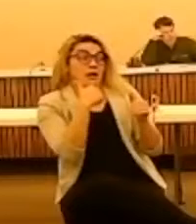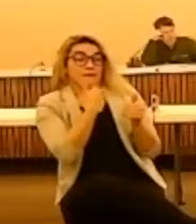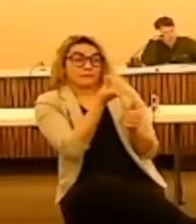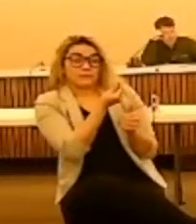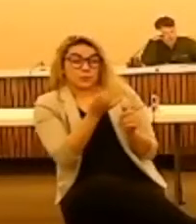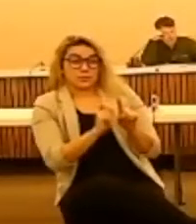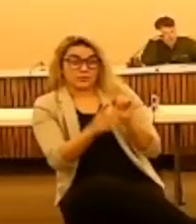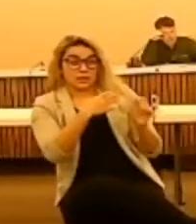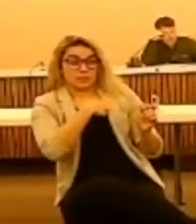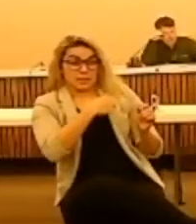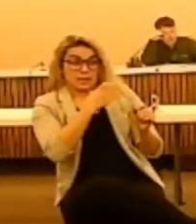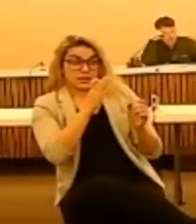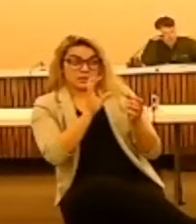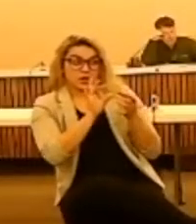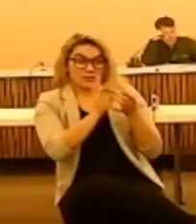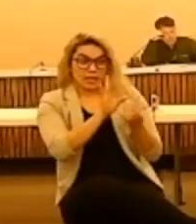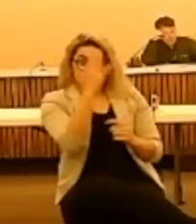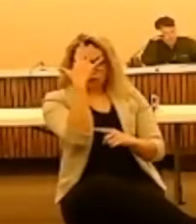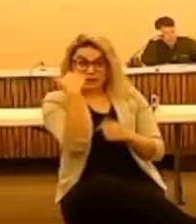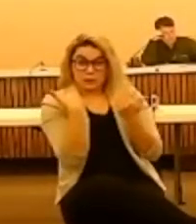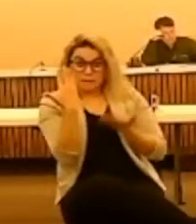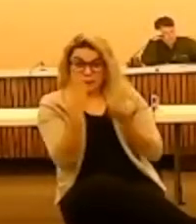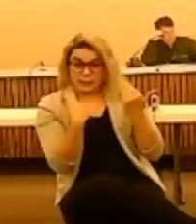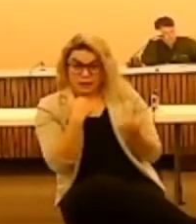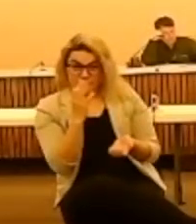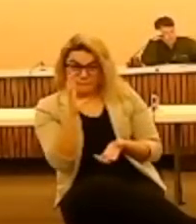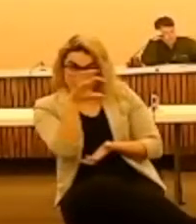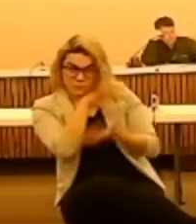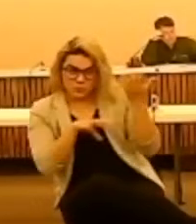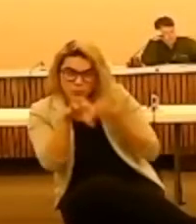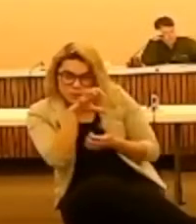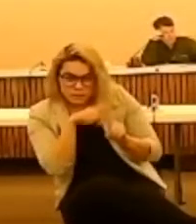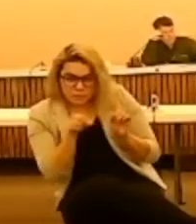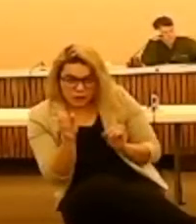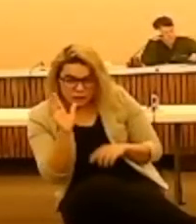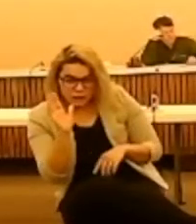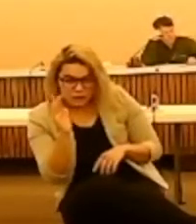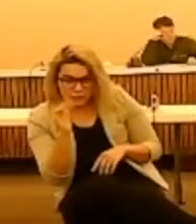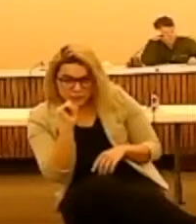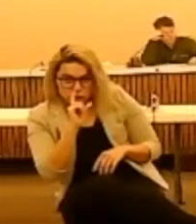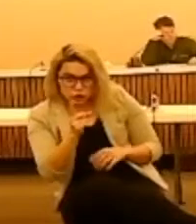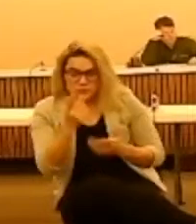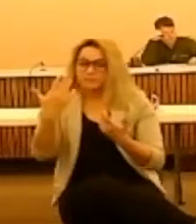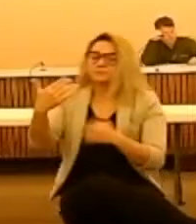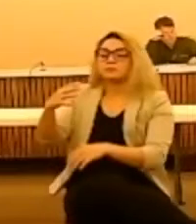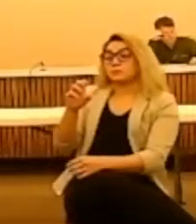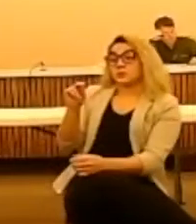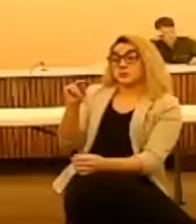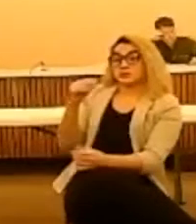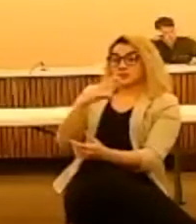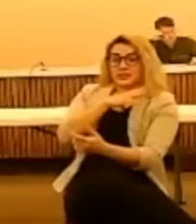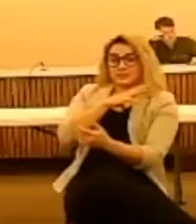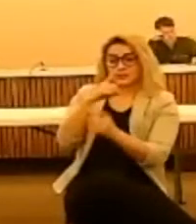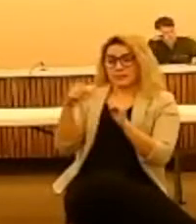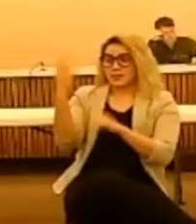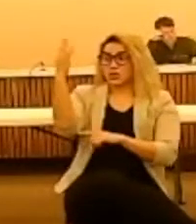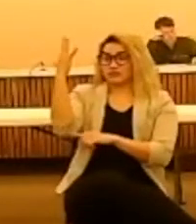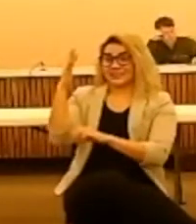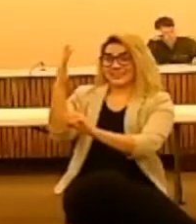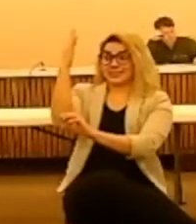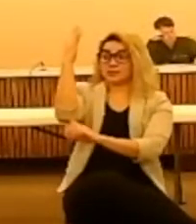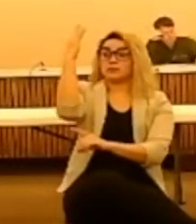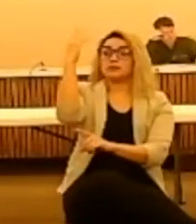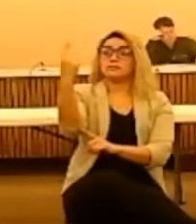so I apologize. Yeah, they marked the tree a few weeks ago. I mean, I had my family, a couple of my sons come over and looked fine. You know,